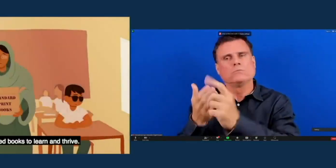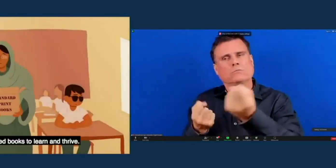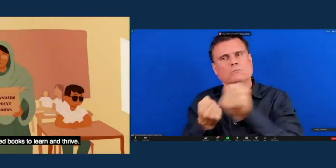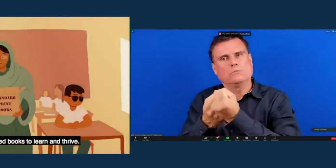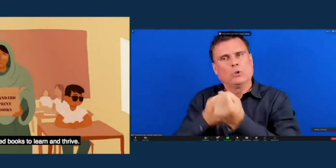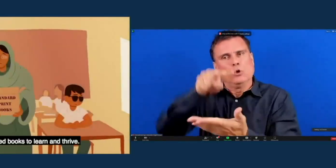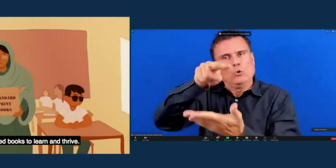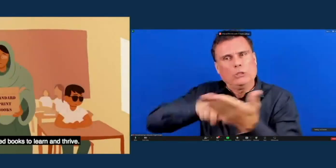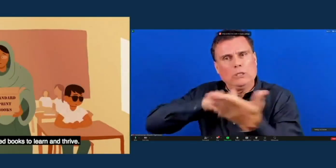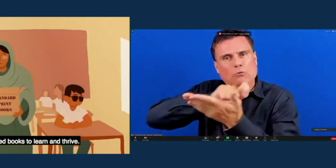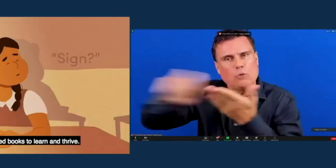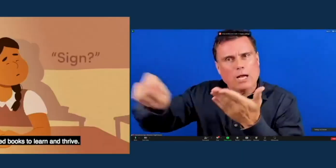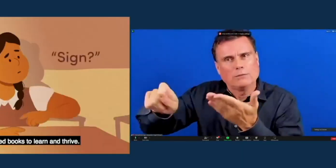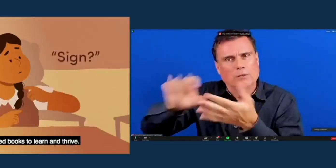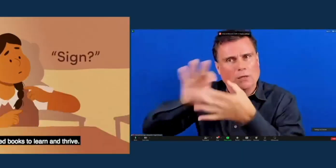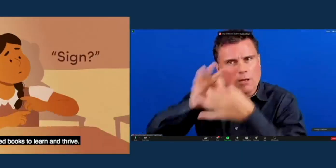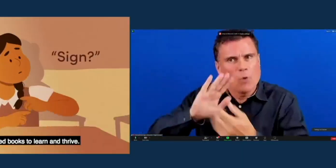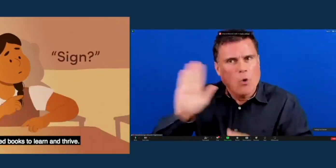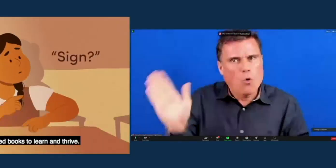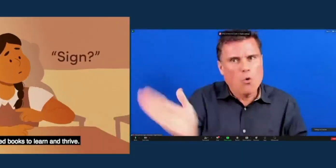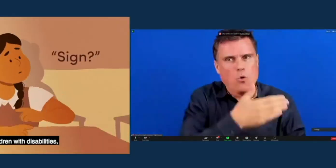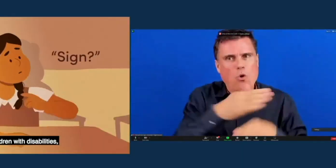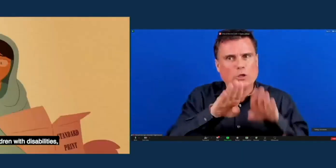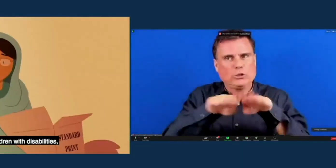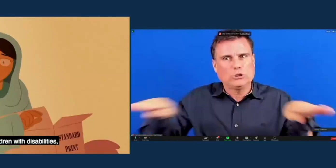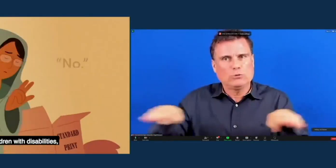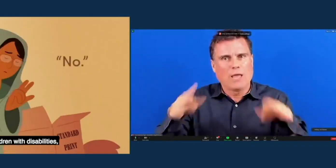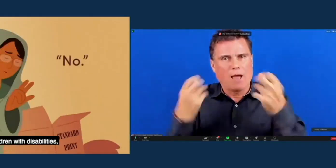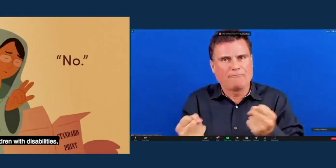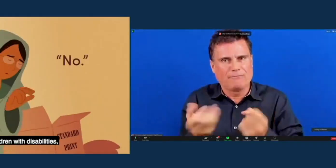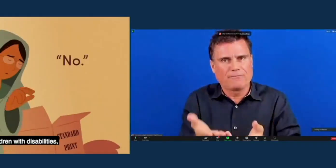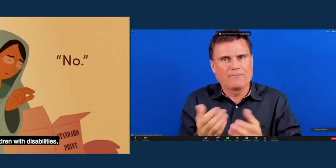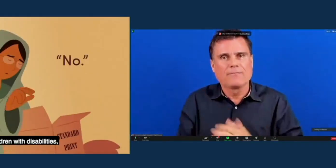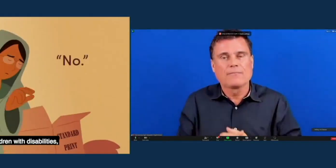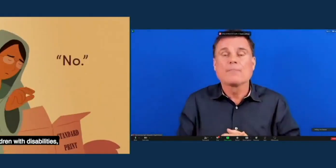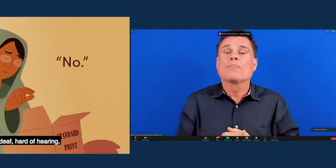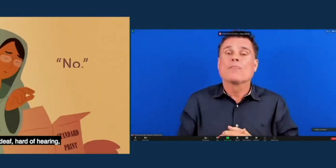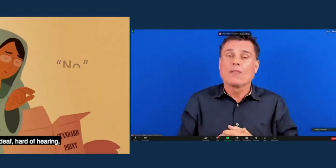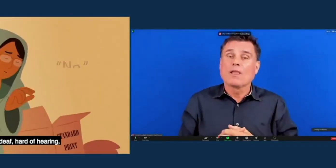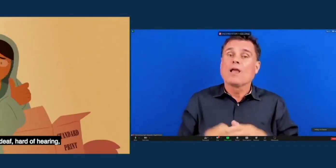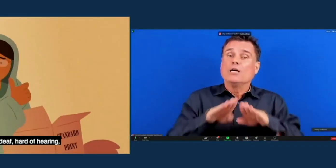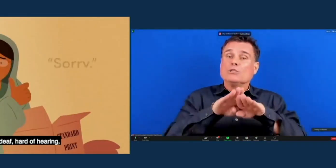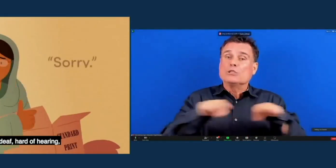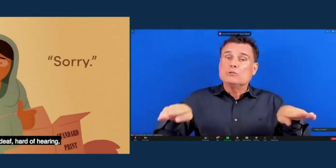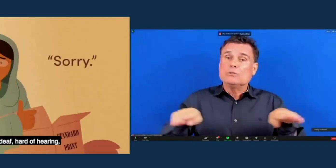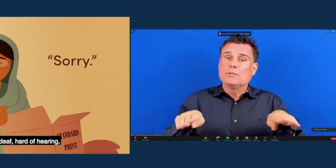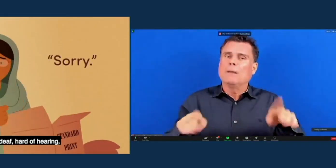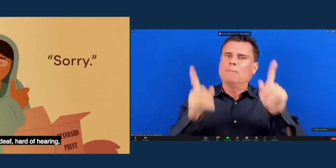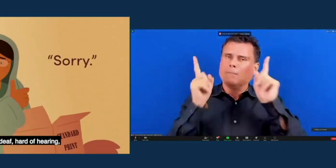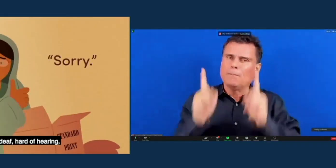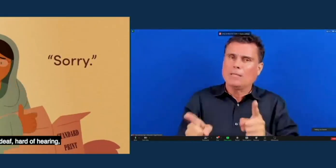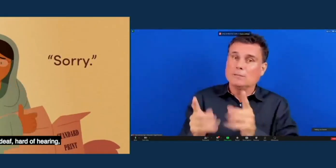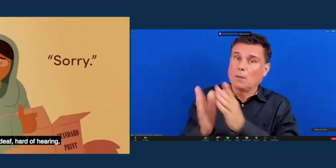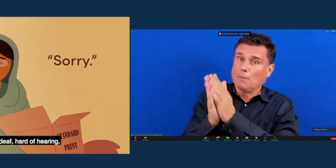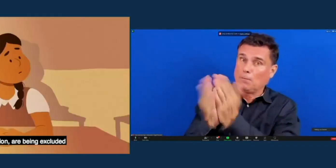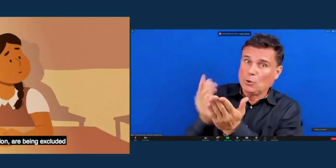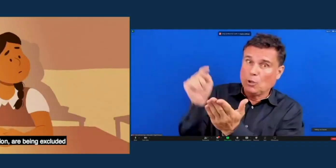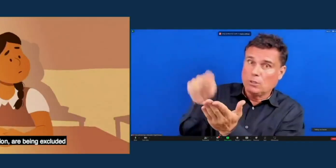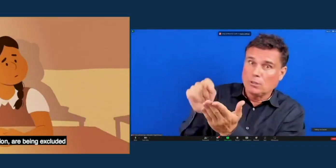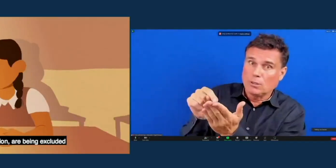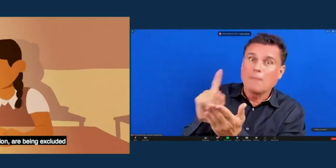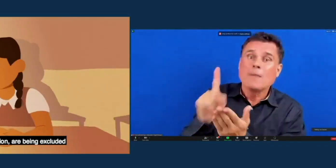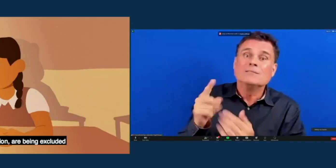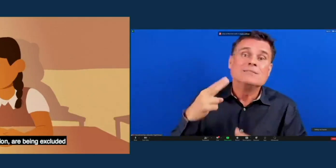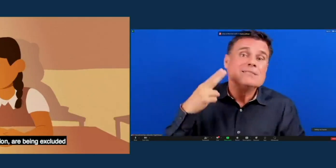All children need books to learn and thrive. But millions of children with disabilities, like those who are deaf, hard of hearing,